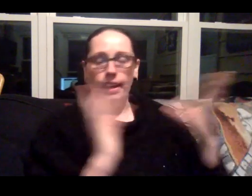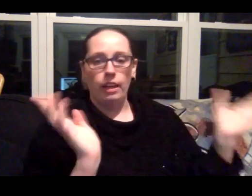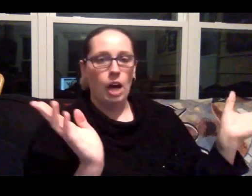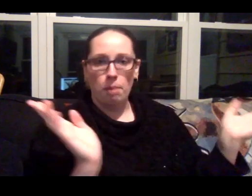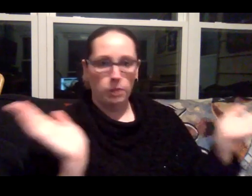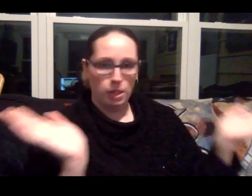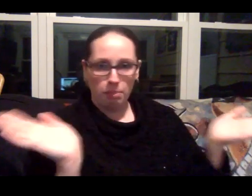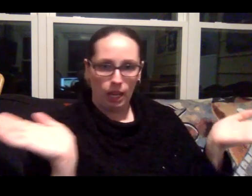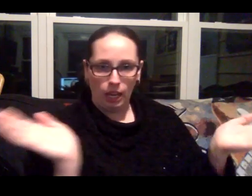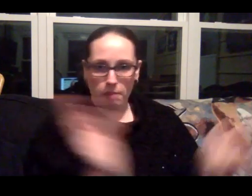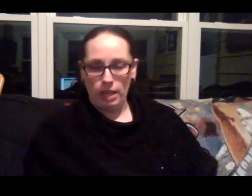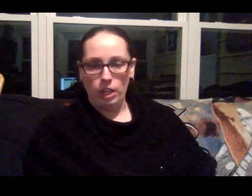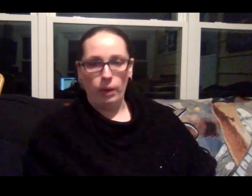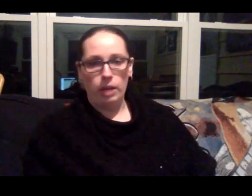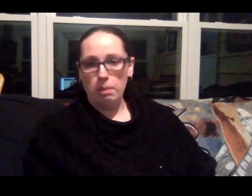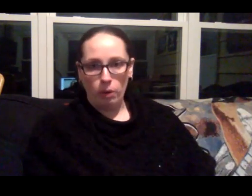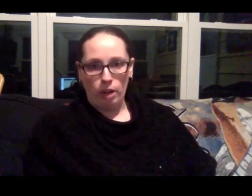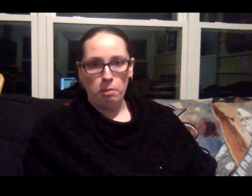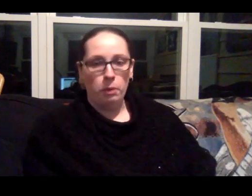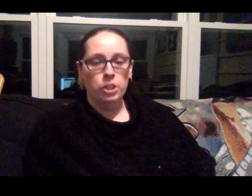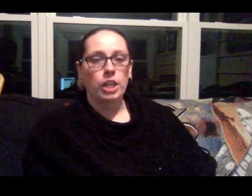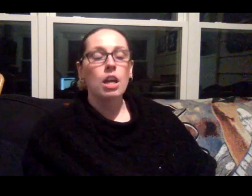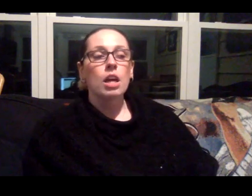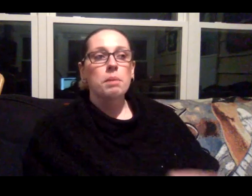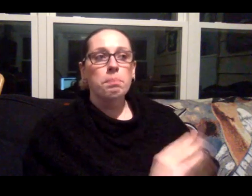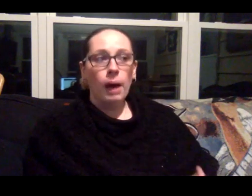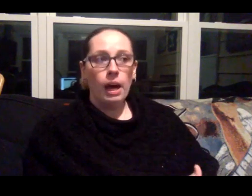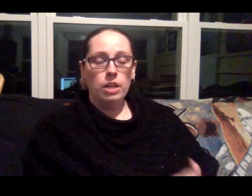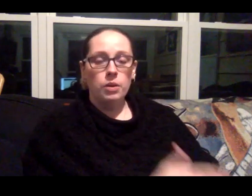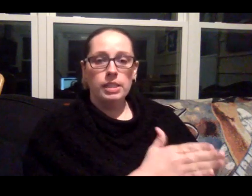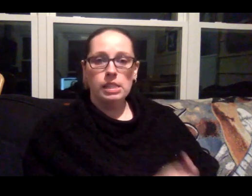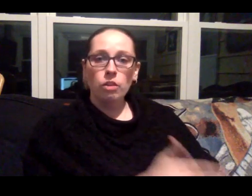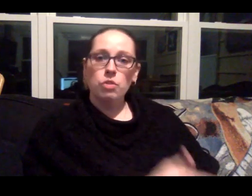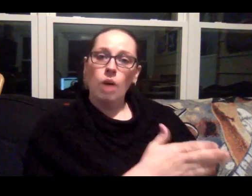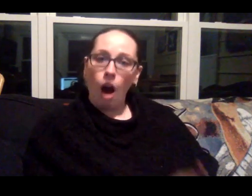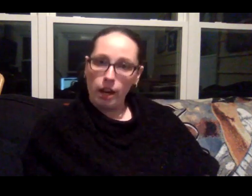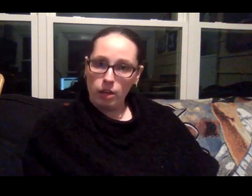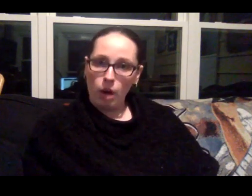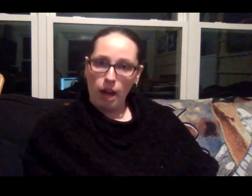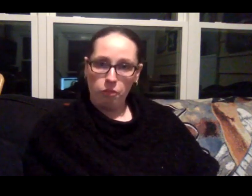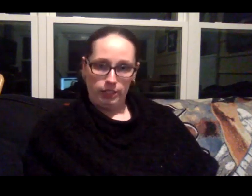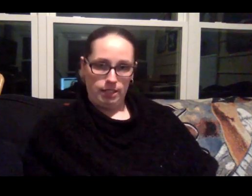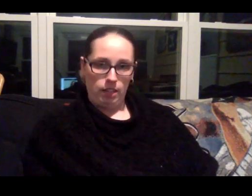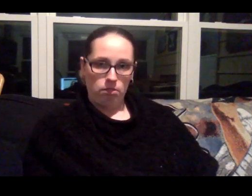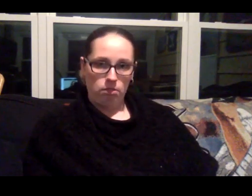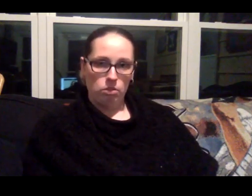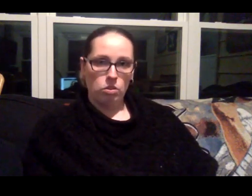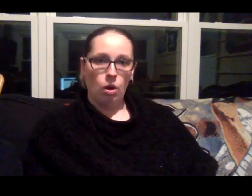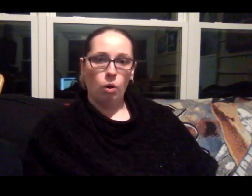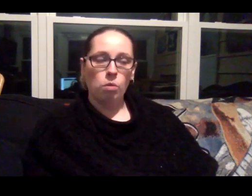painting up or something, I mean, you know, it can be blown out of proportion. Yeah. You can still do the audio conferencing.